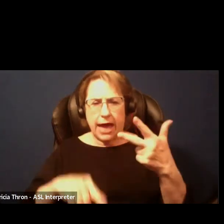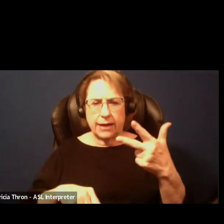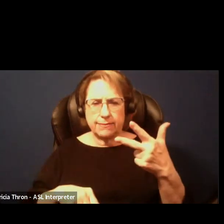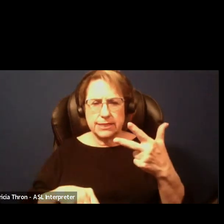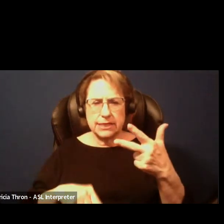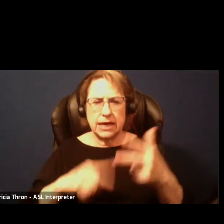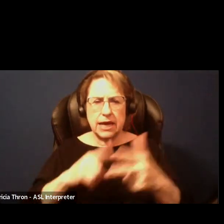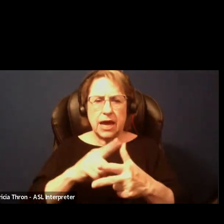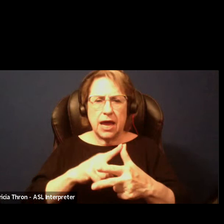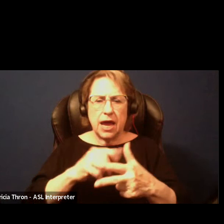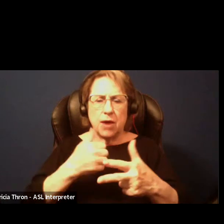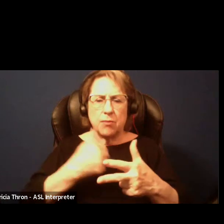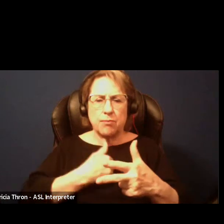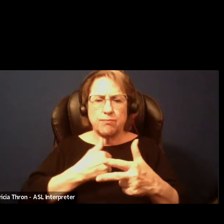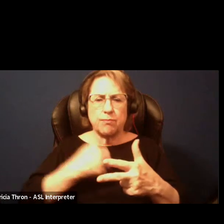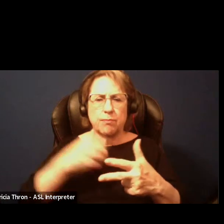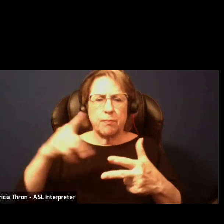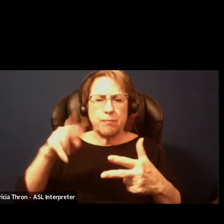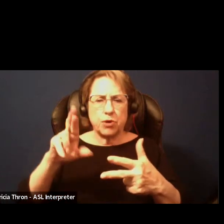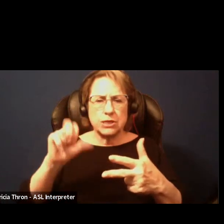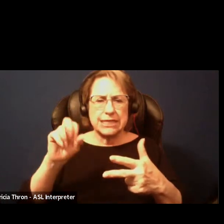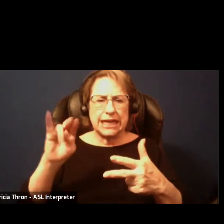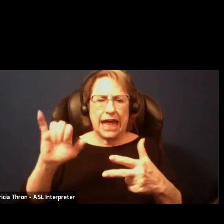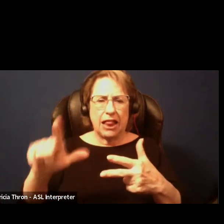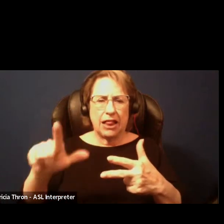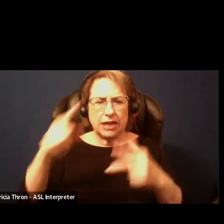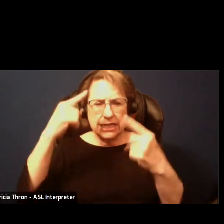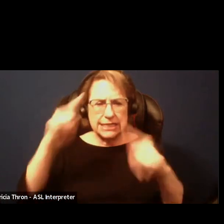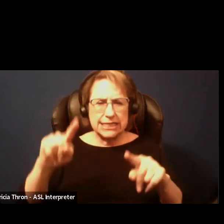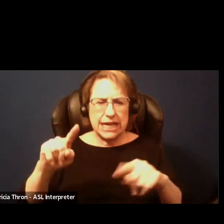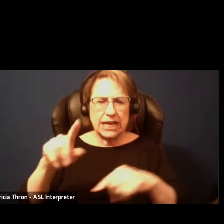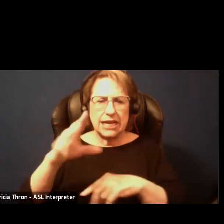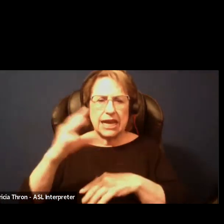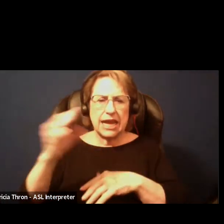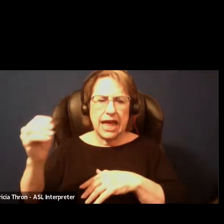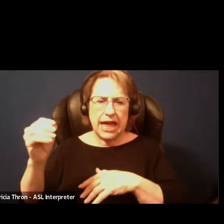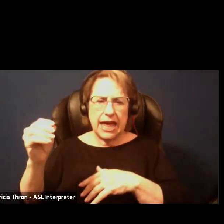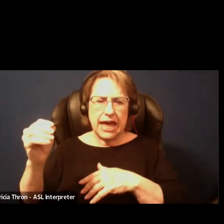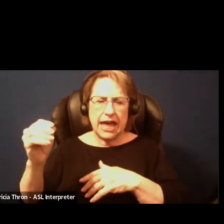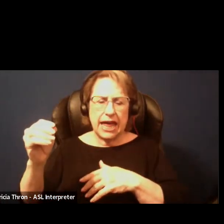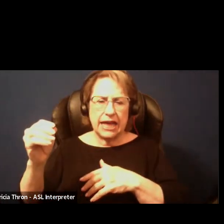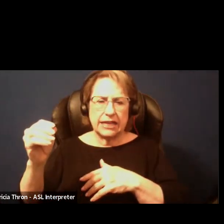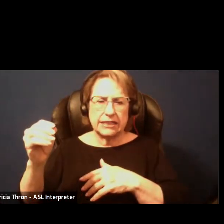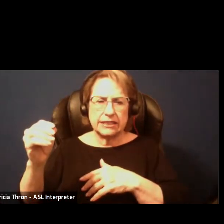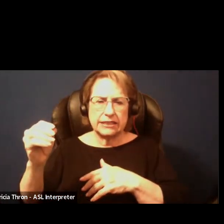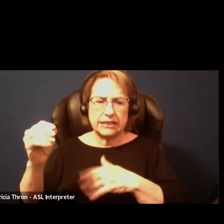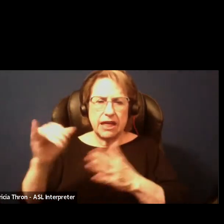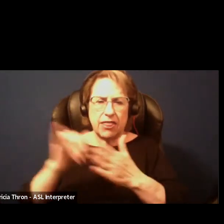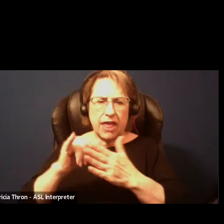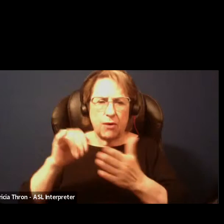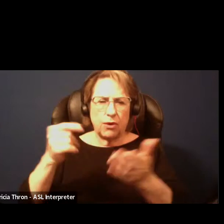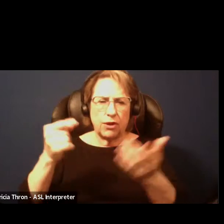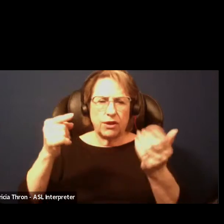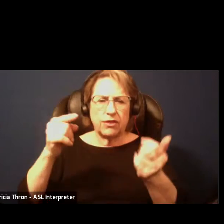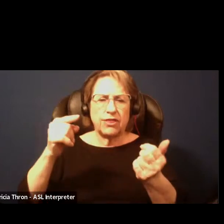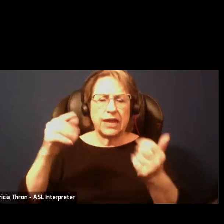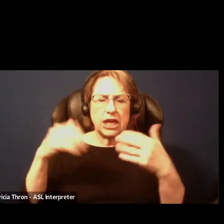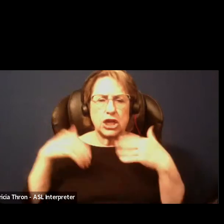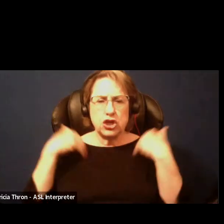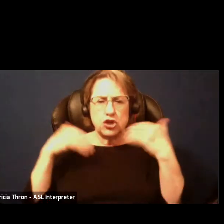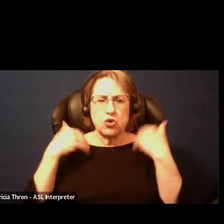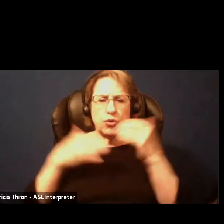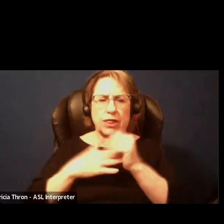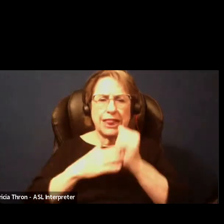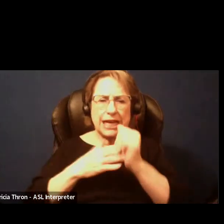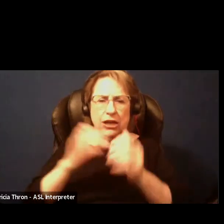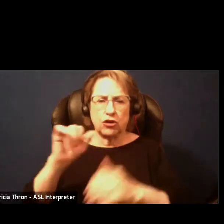school transfers, and the agreement with the Youth Leadership Institute. Which is coming up in October, right? This is